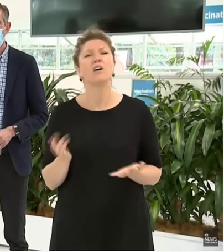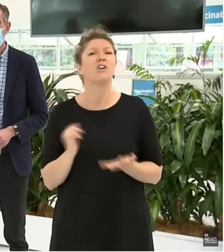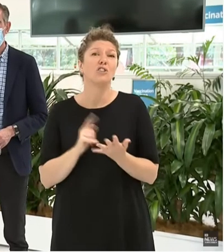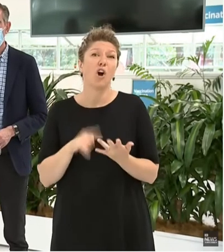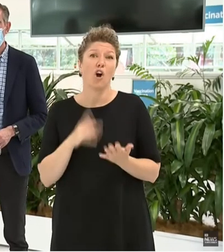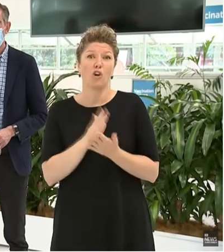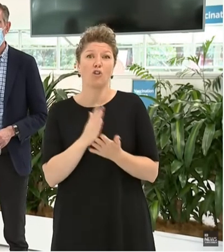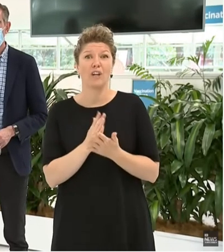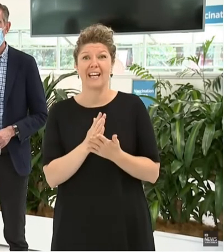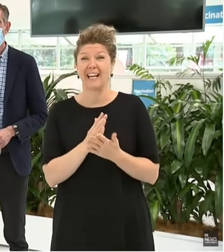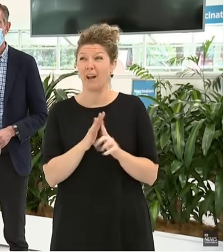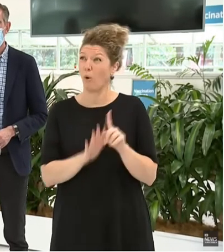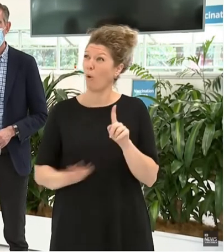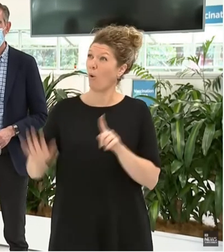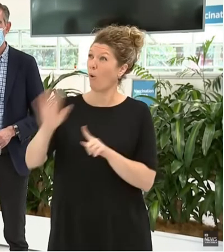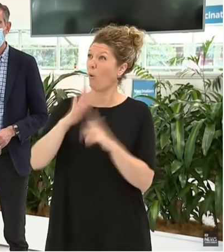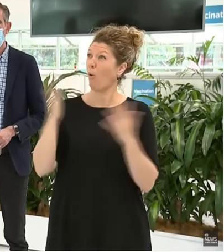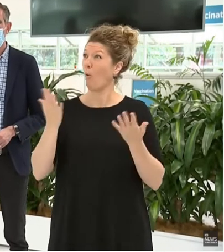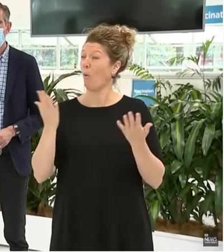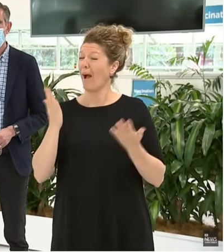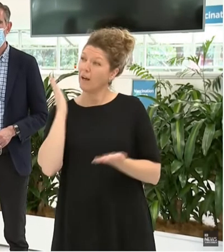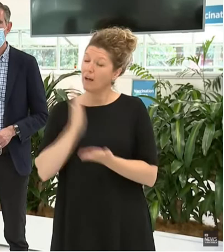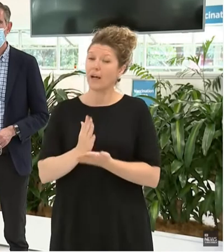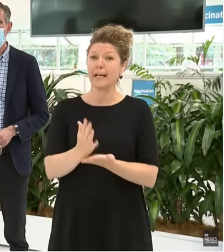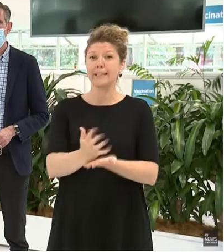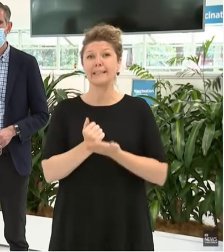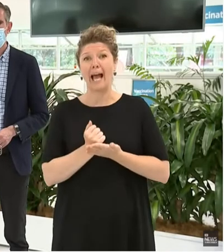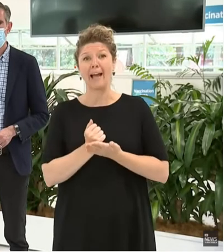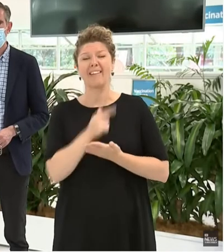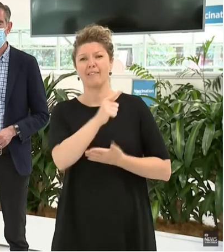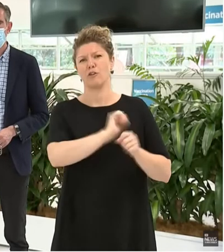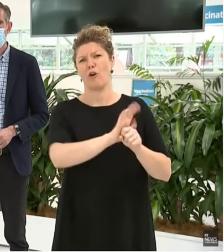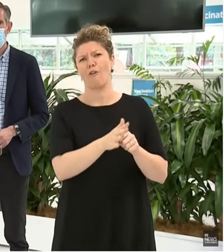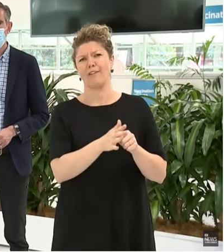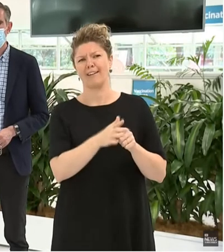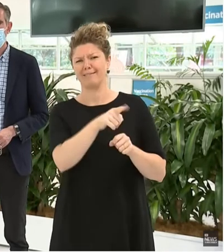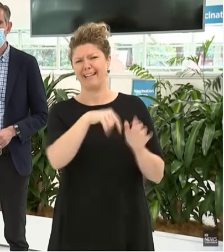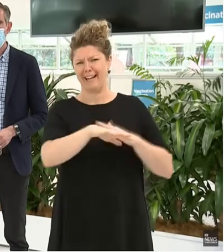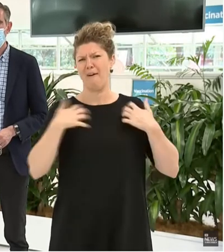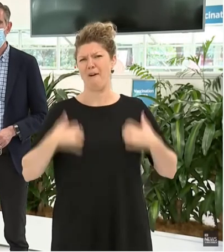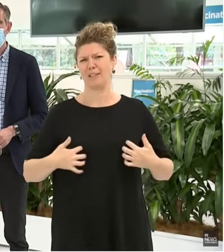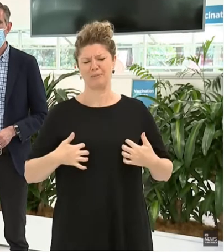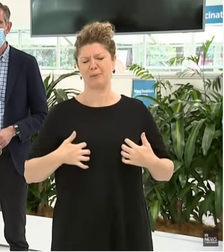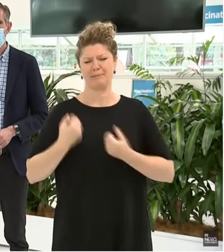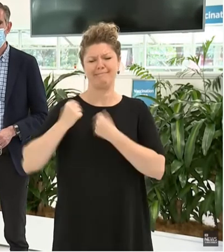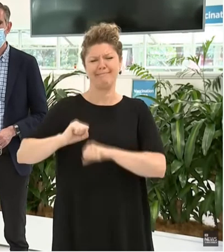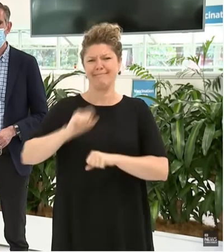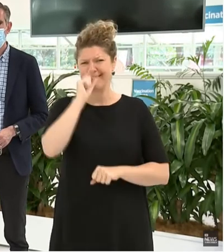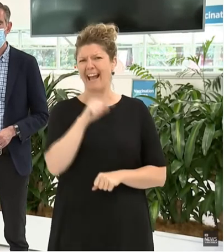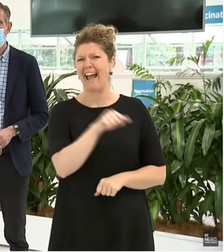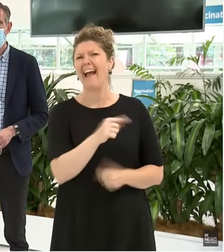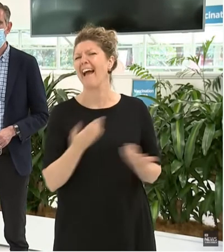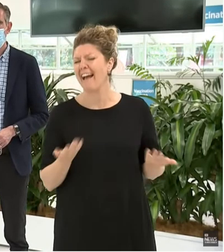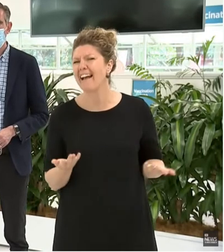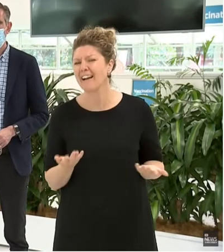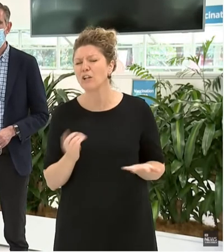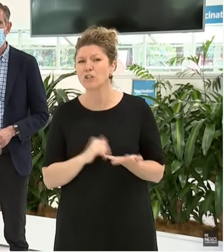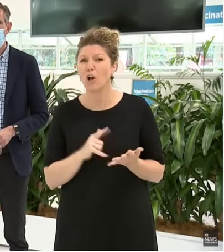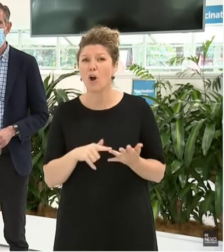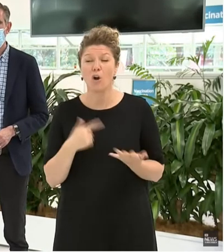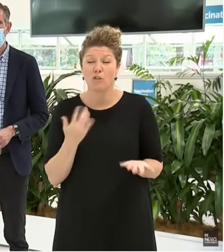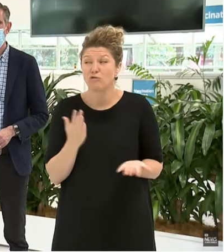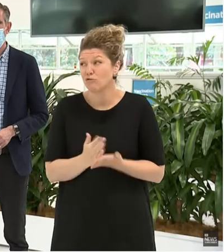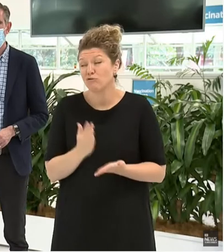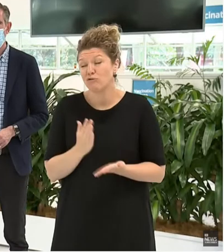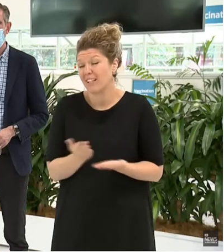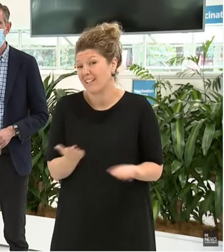you could say probably this would be a safer option than having no staff. So we're looking at all those issues at the moment, and I'm certainly pretty well